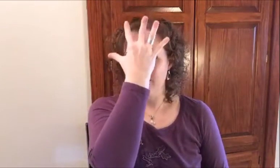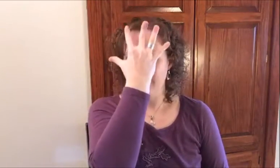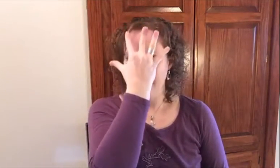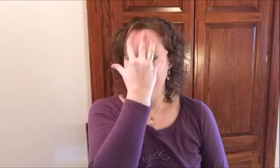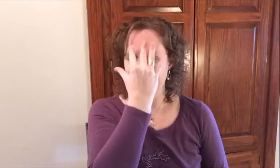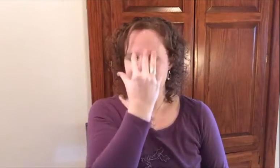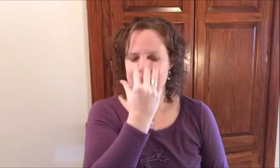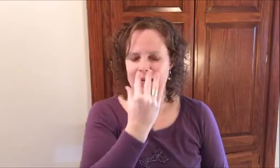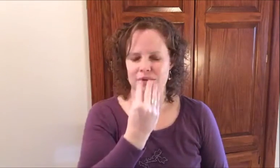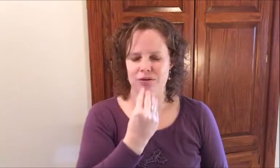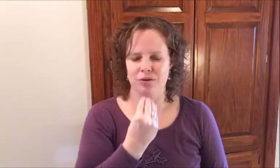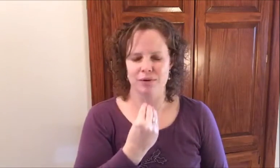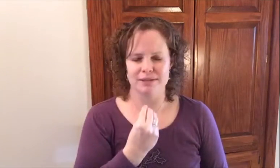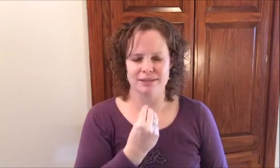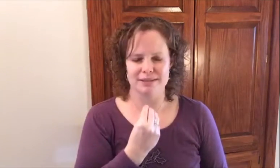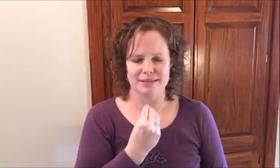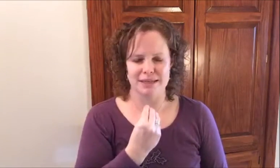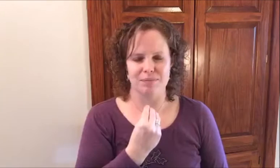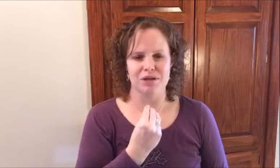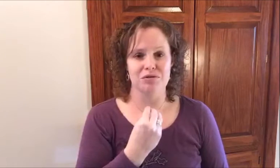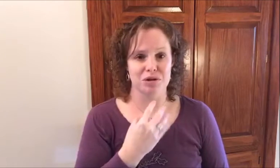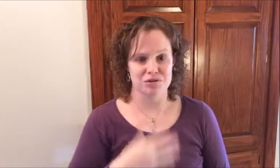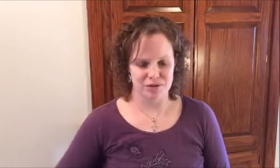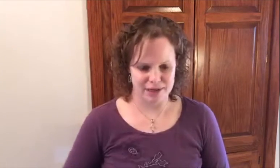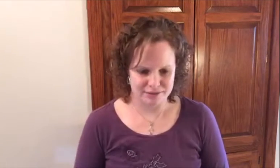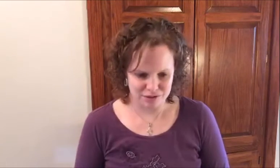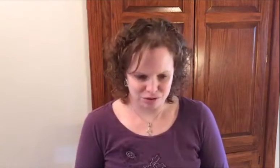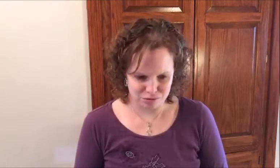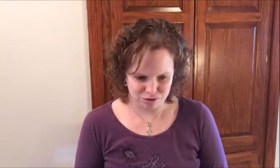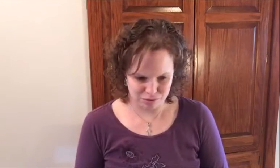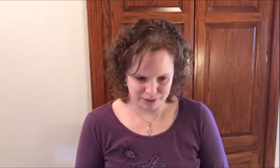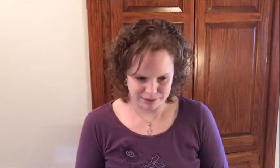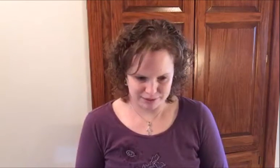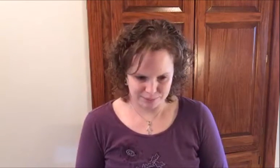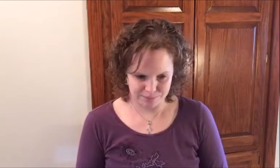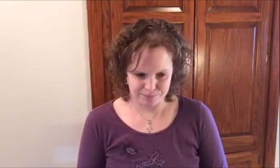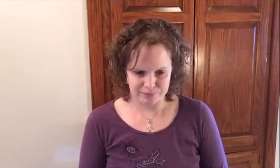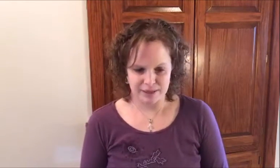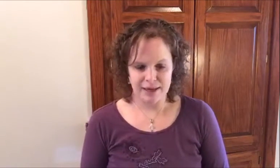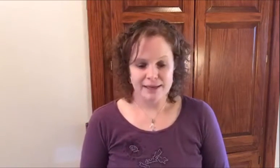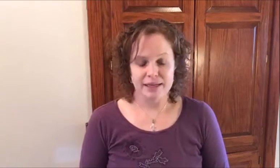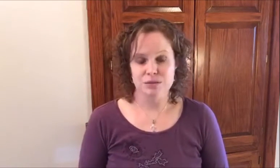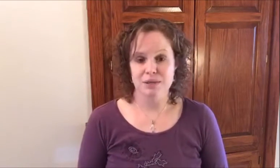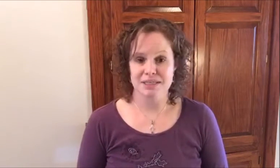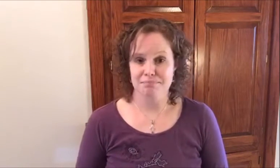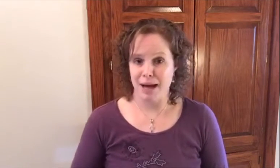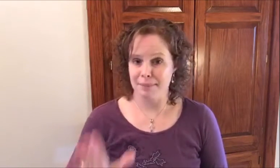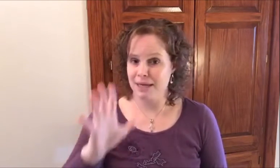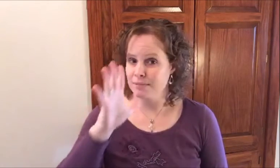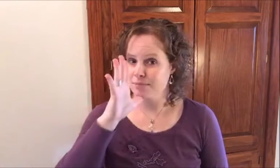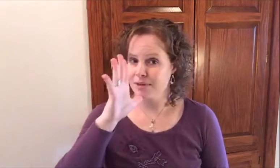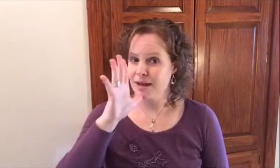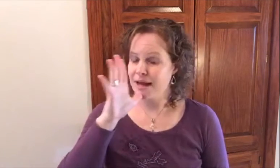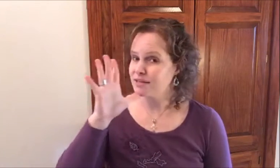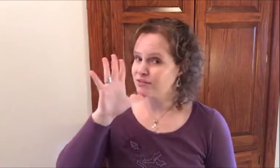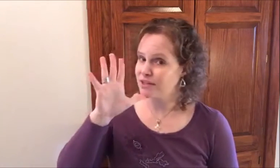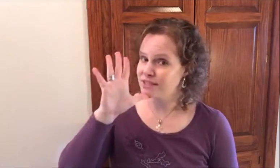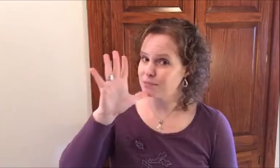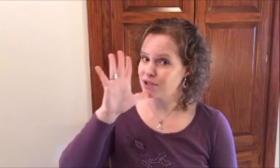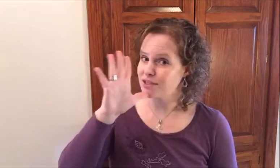your hand and it's like you're going to sleep and you close your eyes as you do it. Next one is mommy, and it's very similar